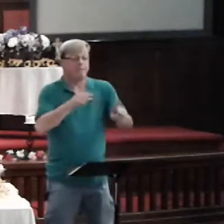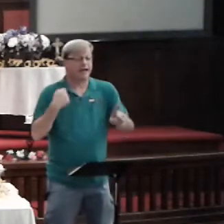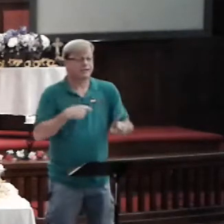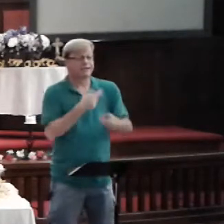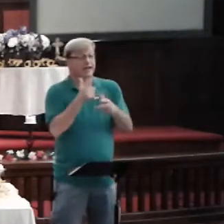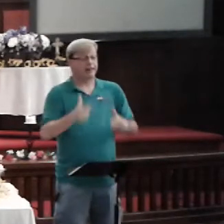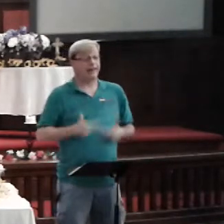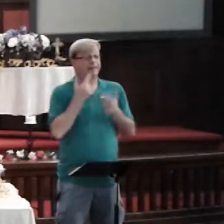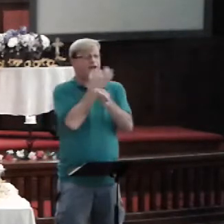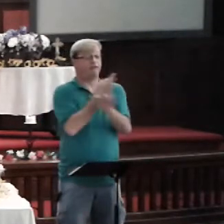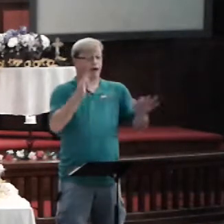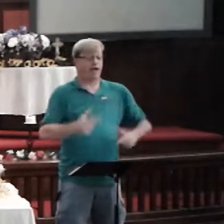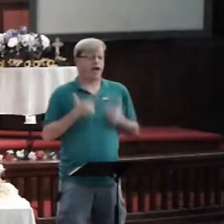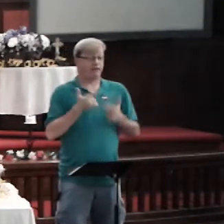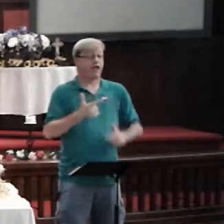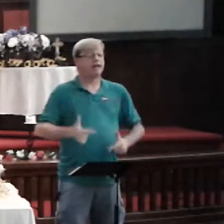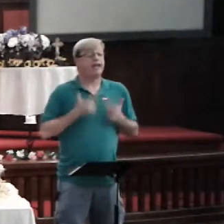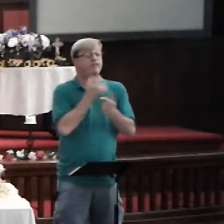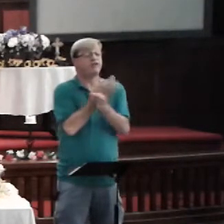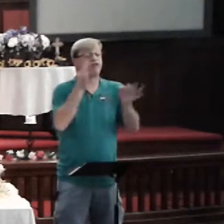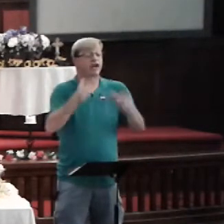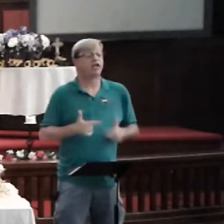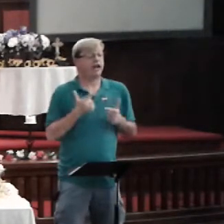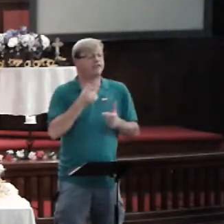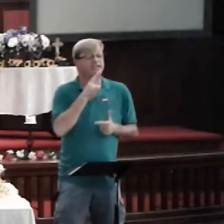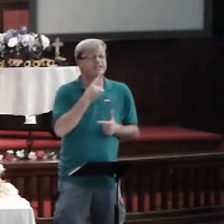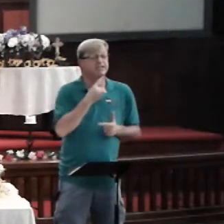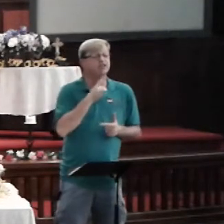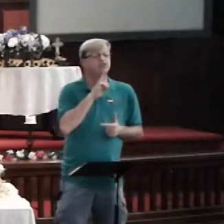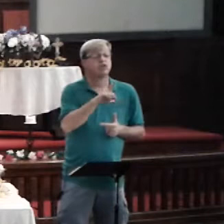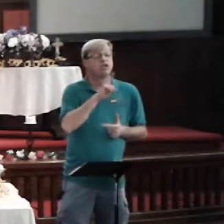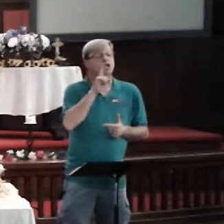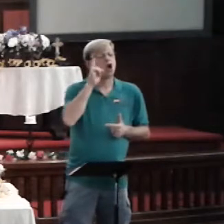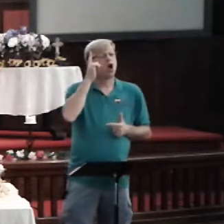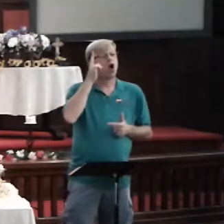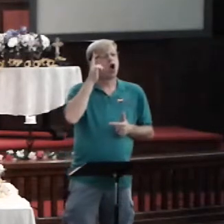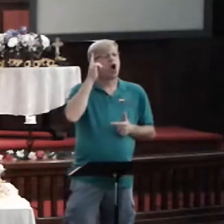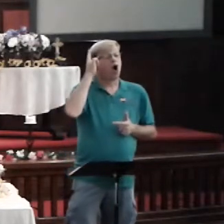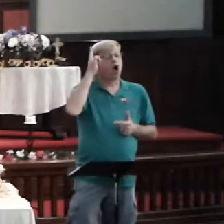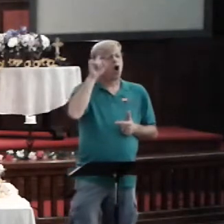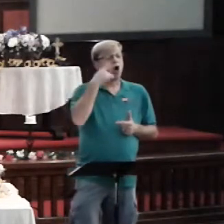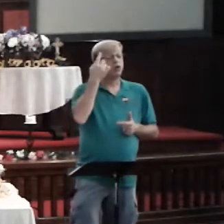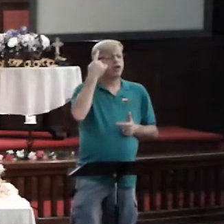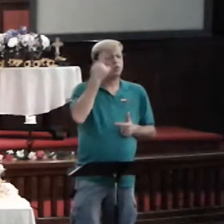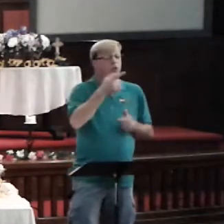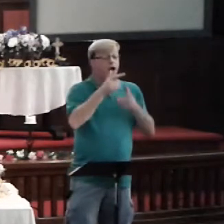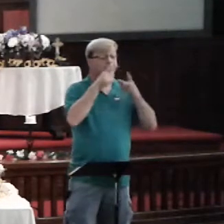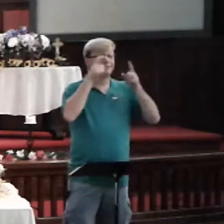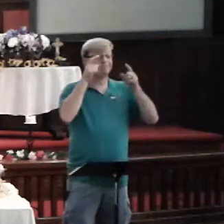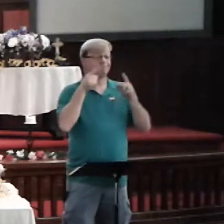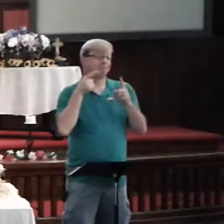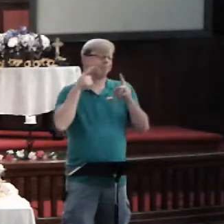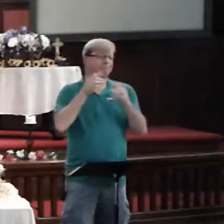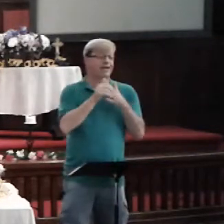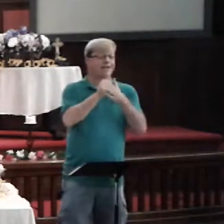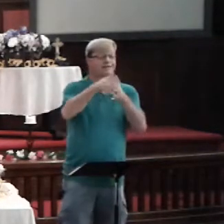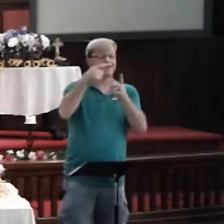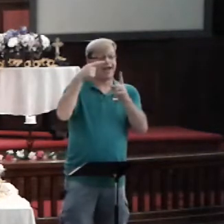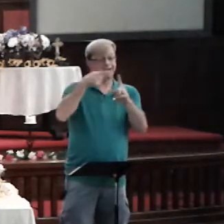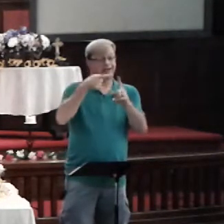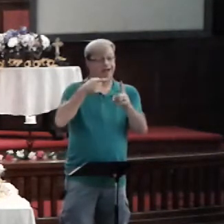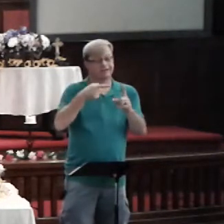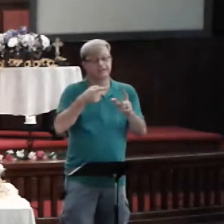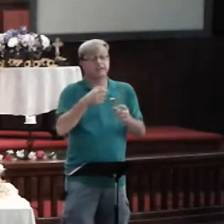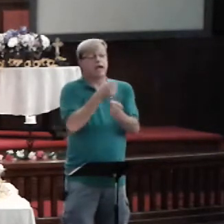life. Live a free life. And he says there's really only one guideline for that, is to serve one another. Love one